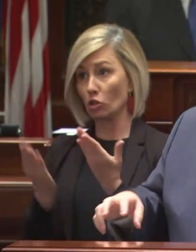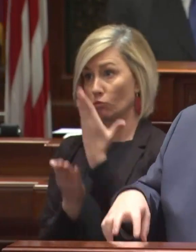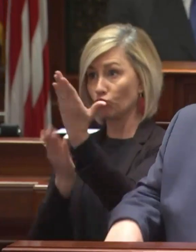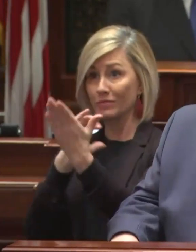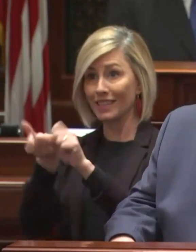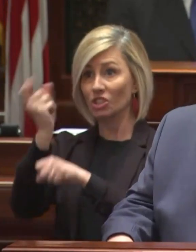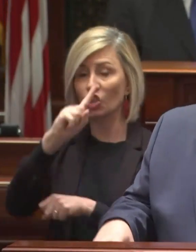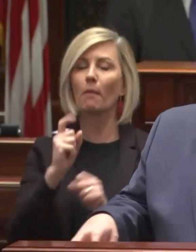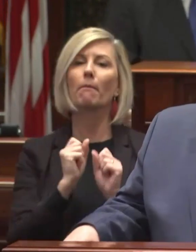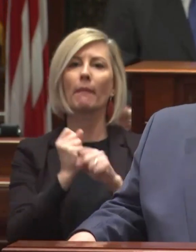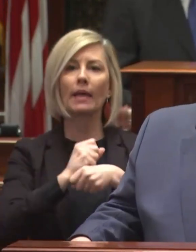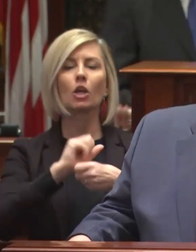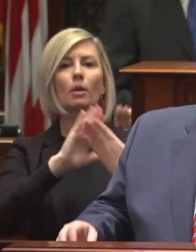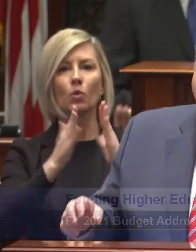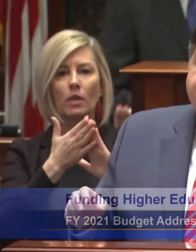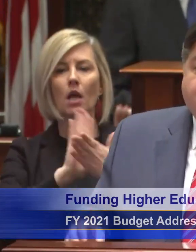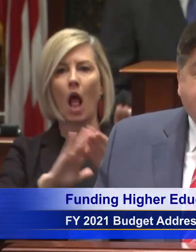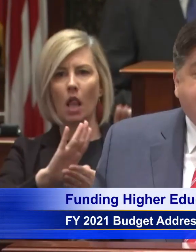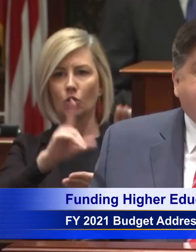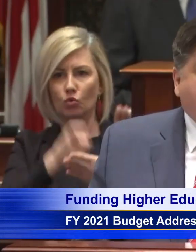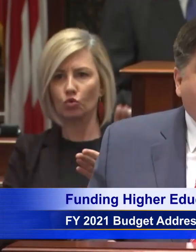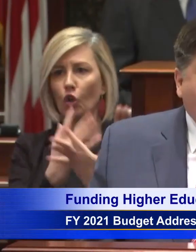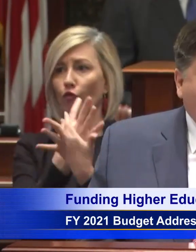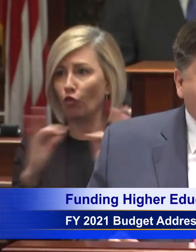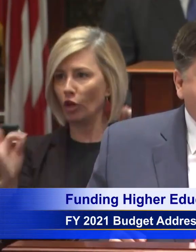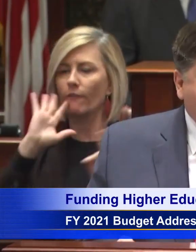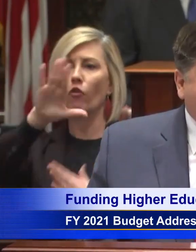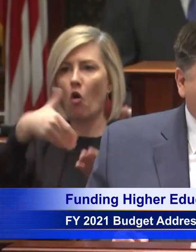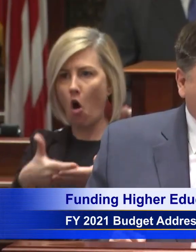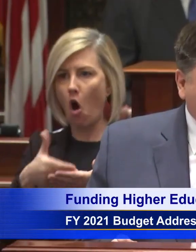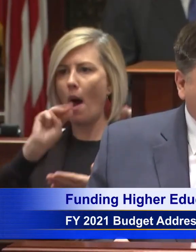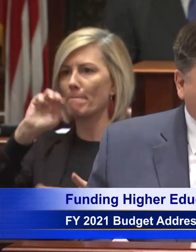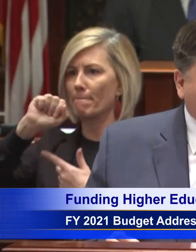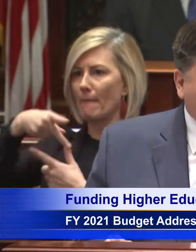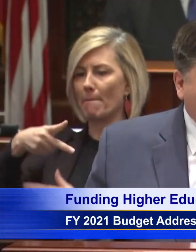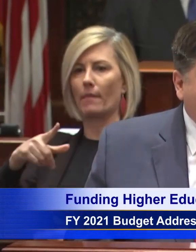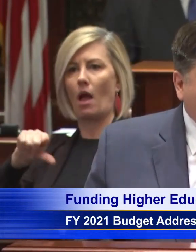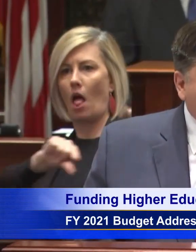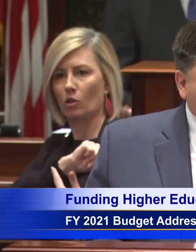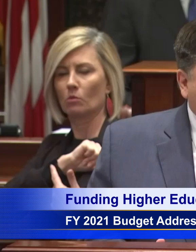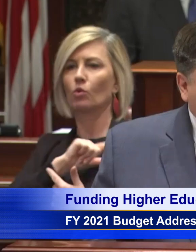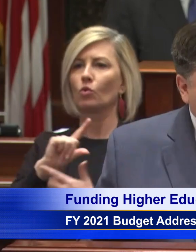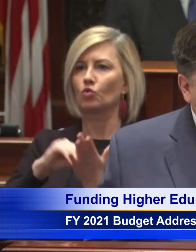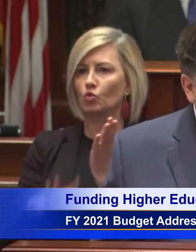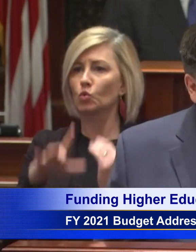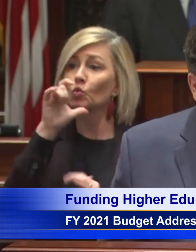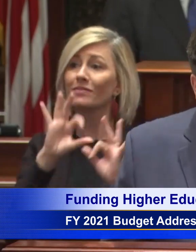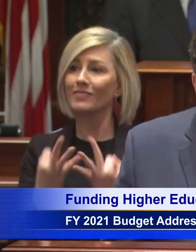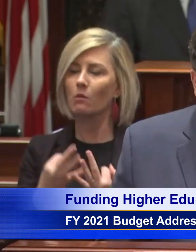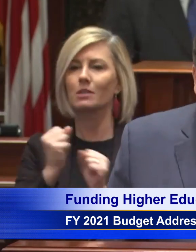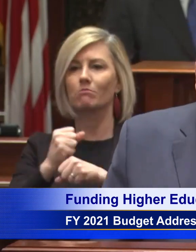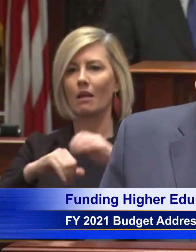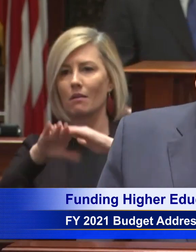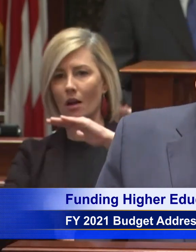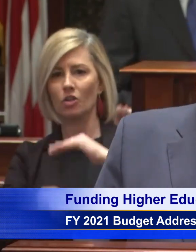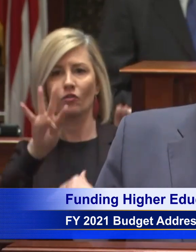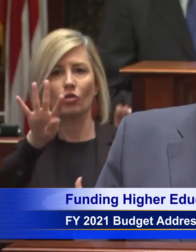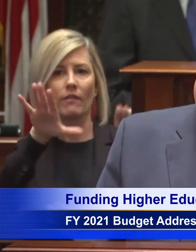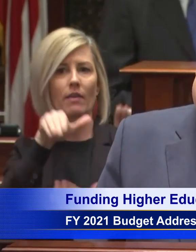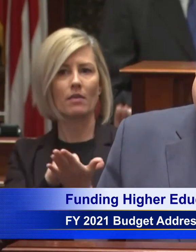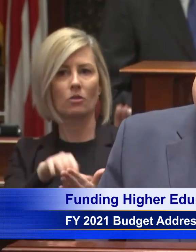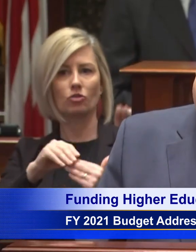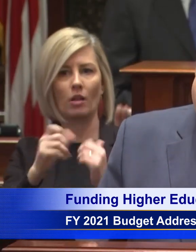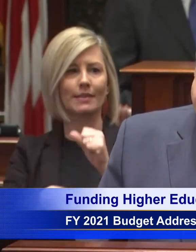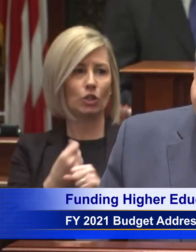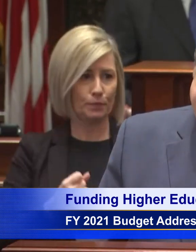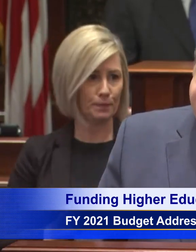to make community college tuition free for all MAP-eligible students whose families make under